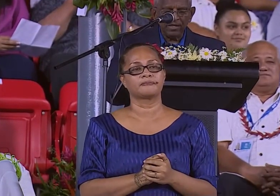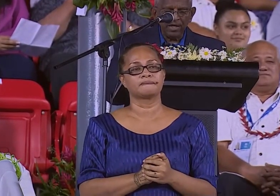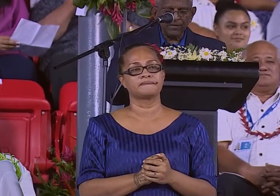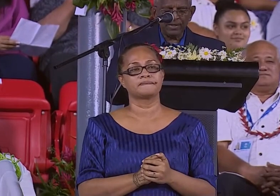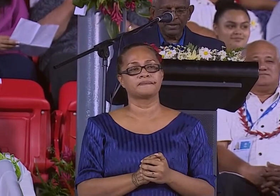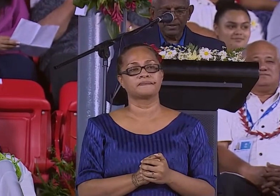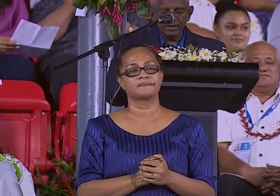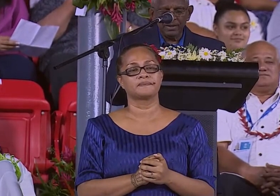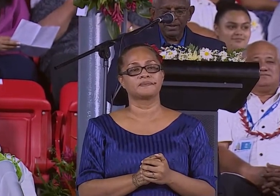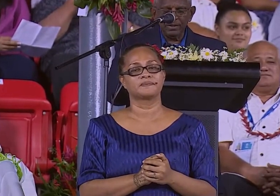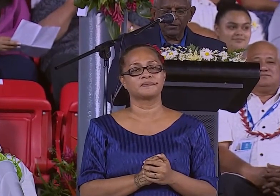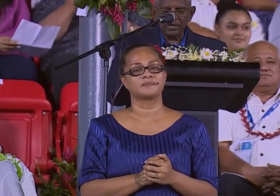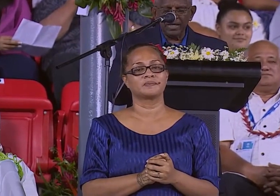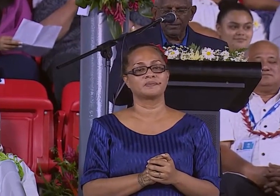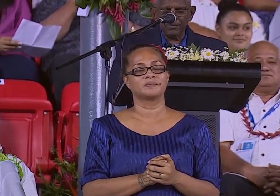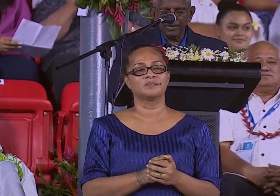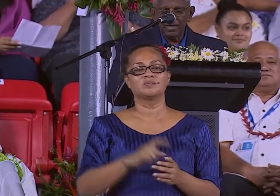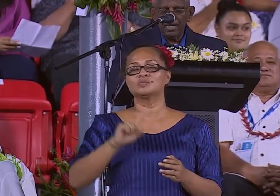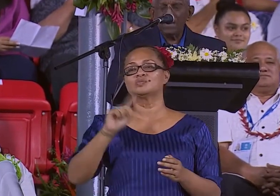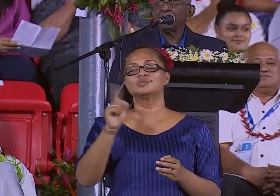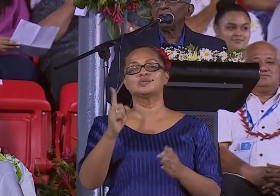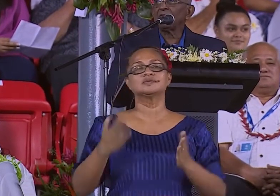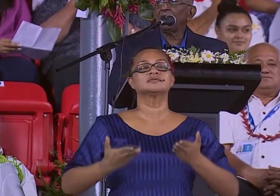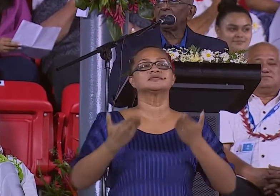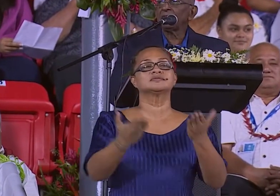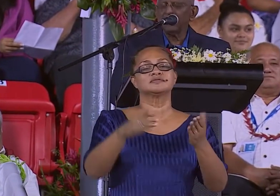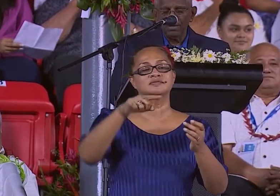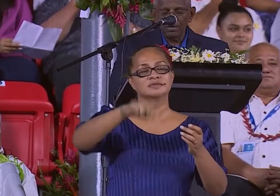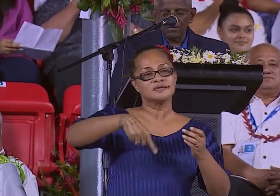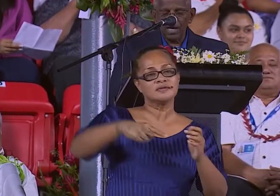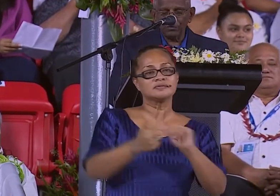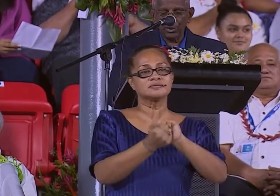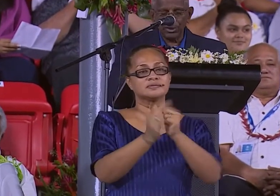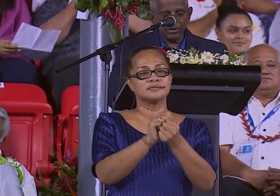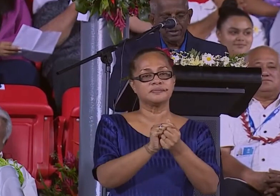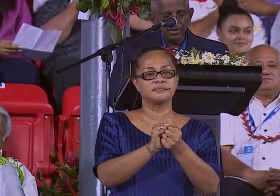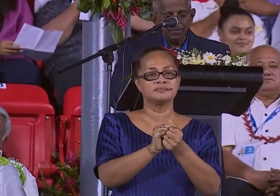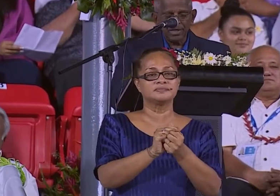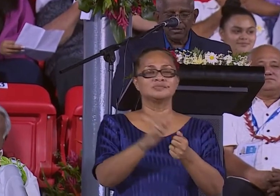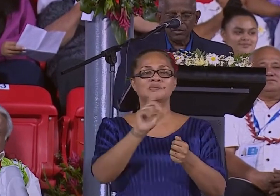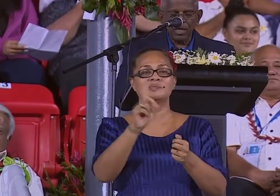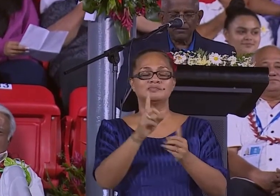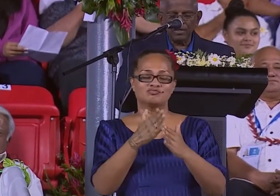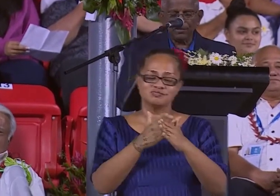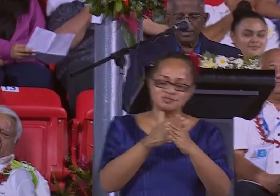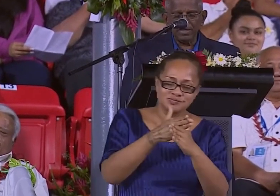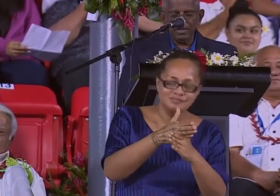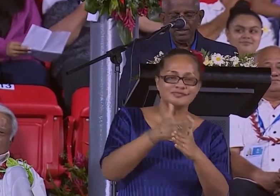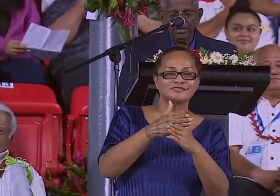are being delivered in these Games are the result of hard work by the organizing